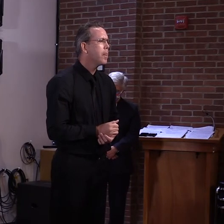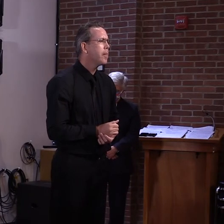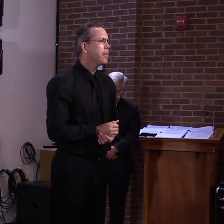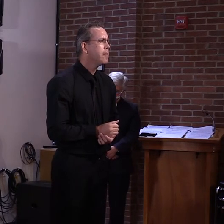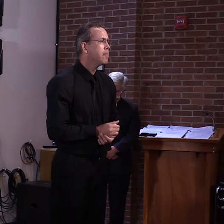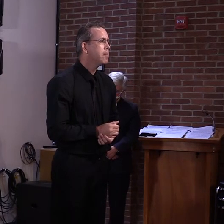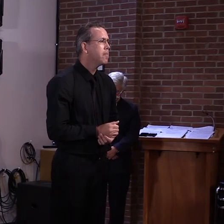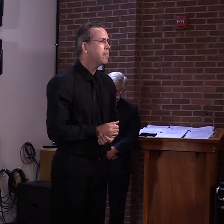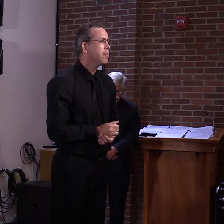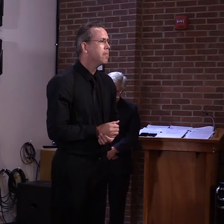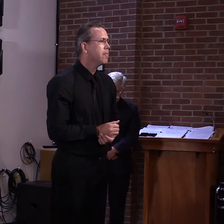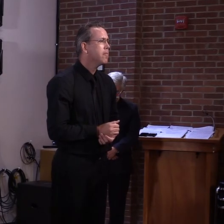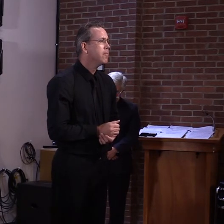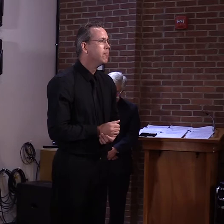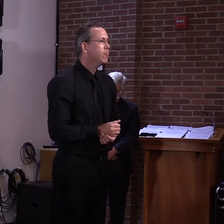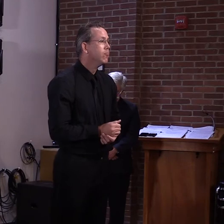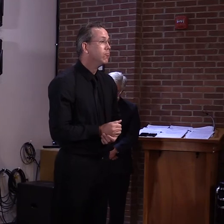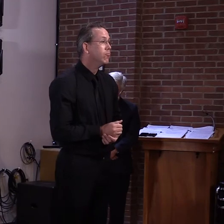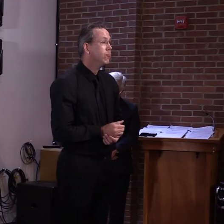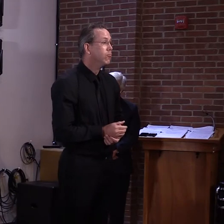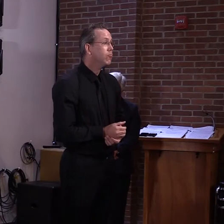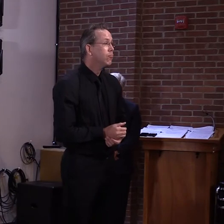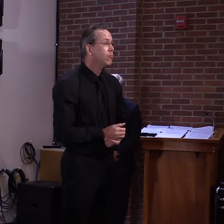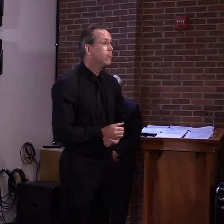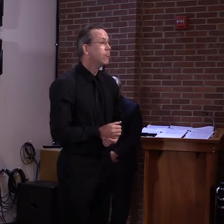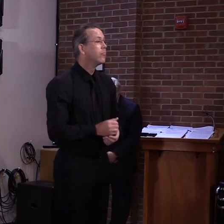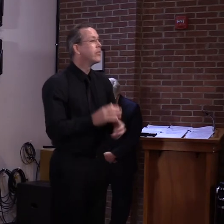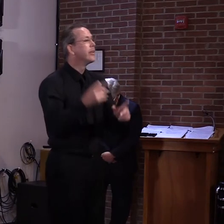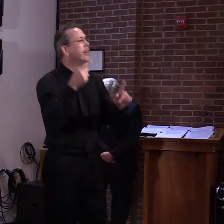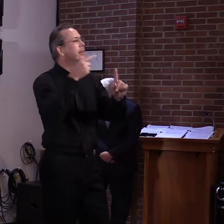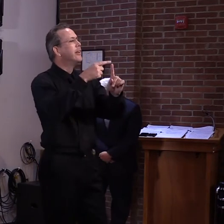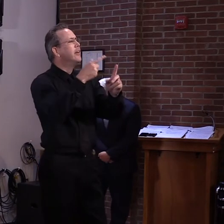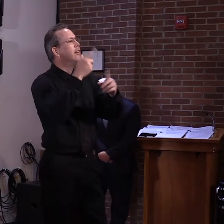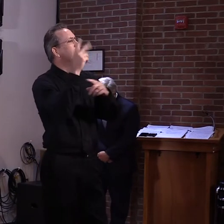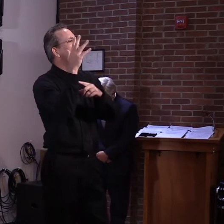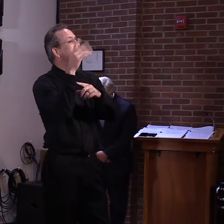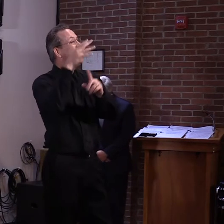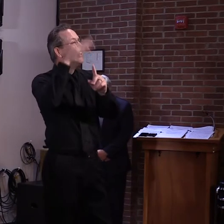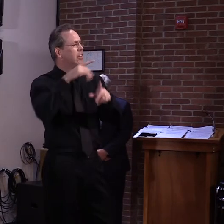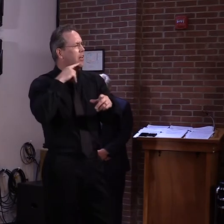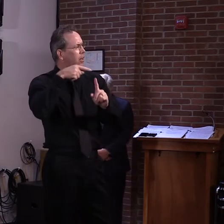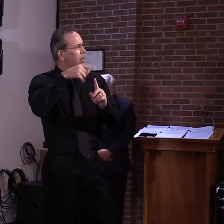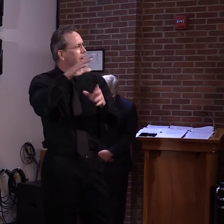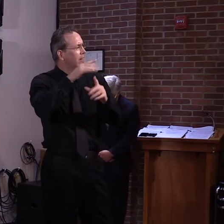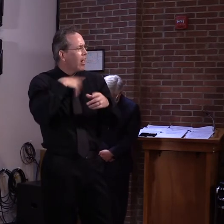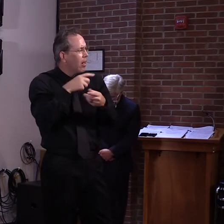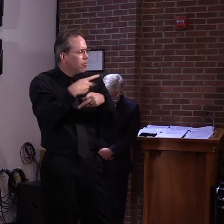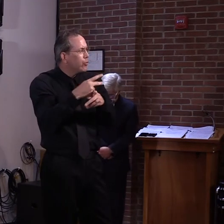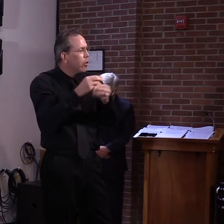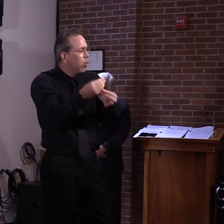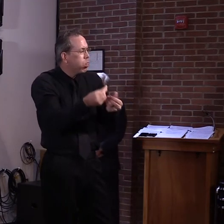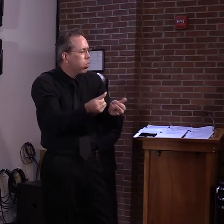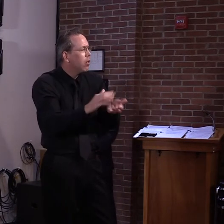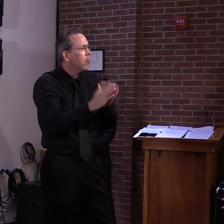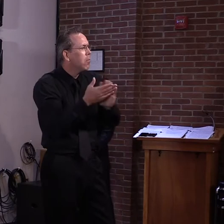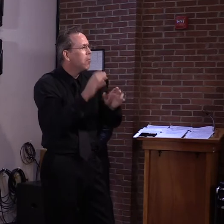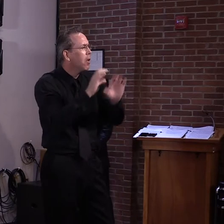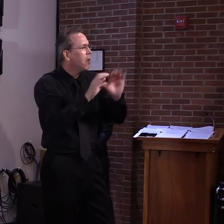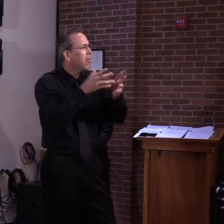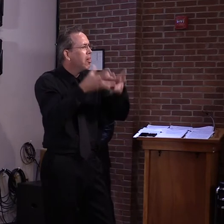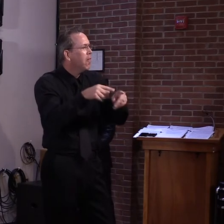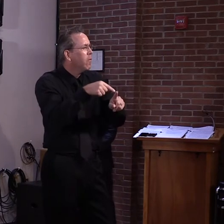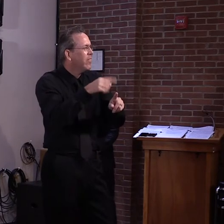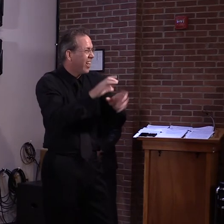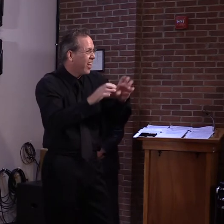They certainly can, and one of the best management practices that we've been evaluating